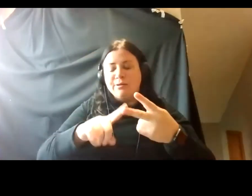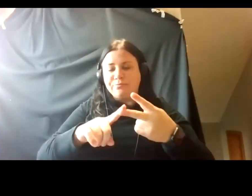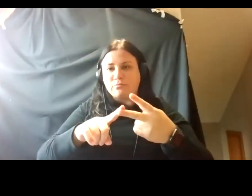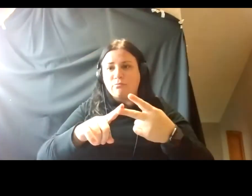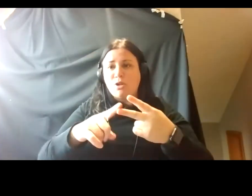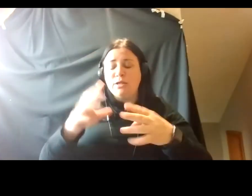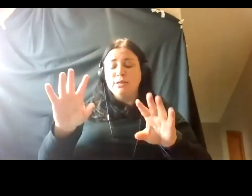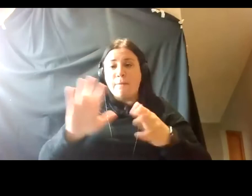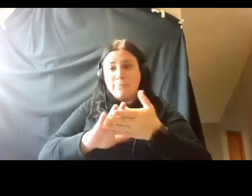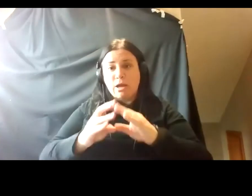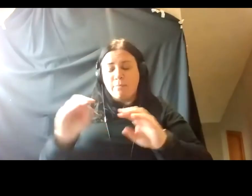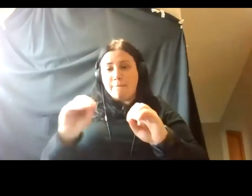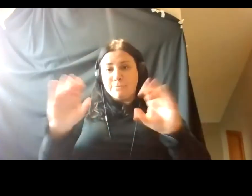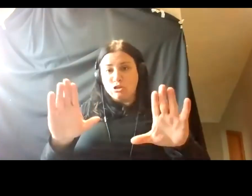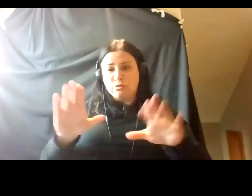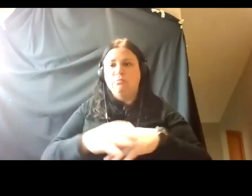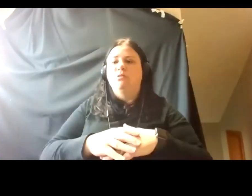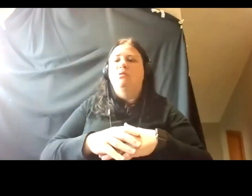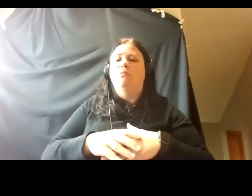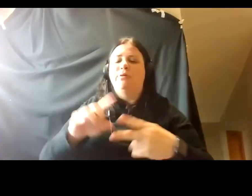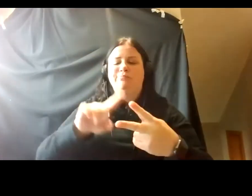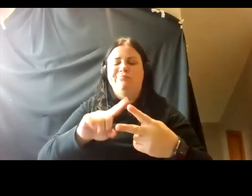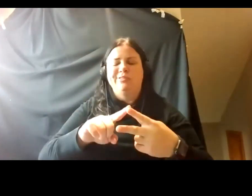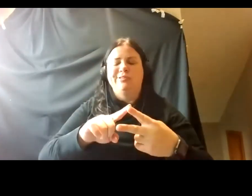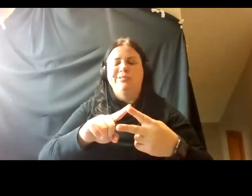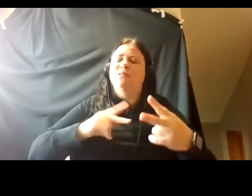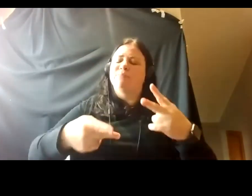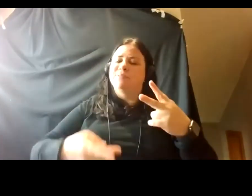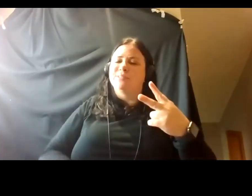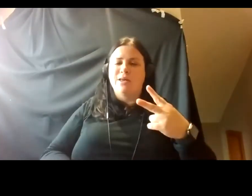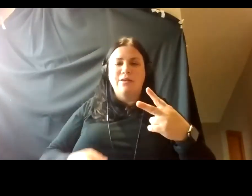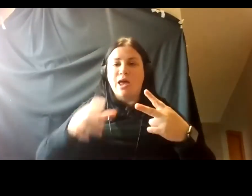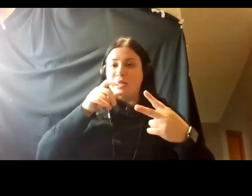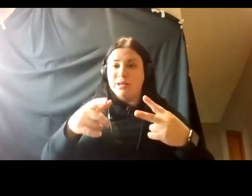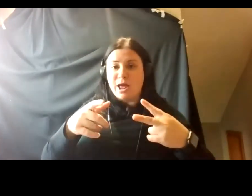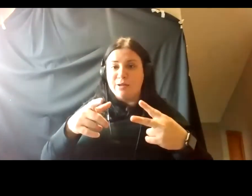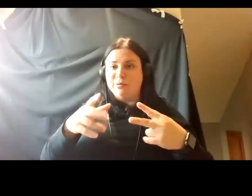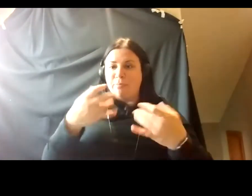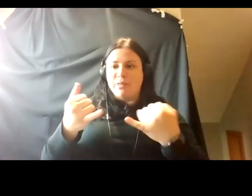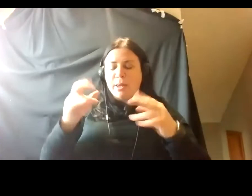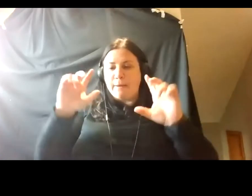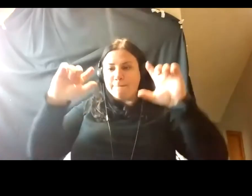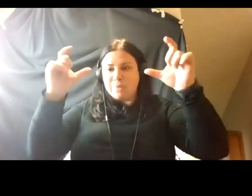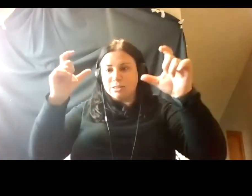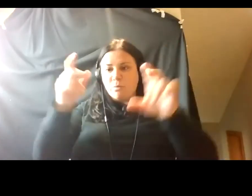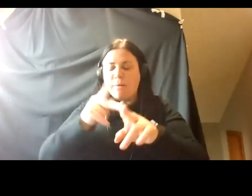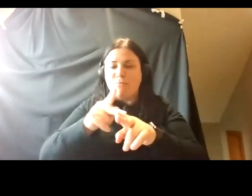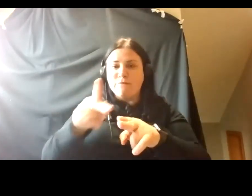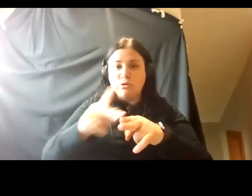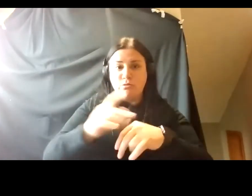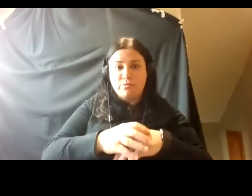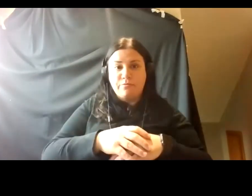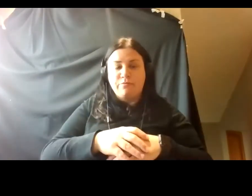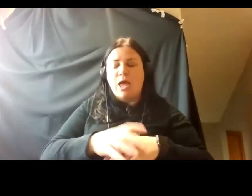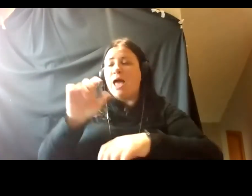stars. So I was devastated. I didn't get my basketball career. I lost my scholarship. That's when I ended up working at